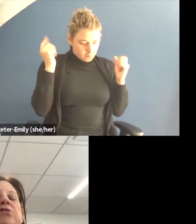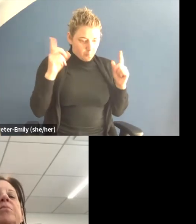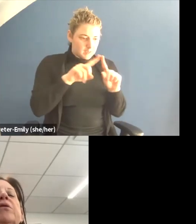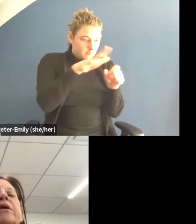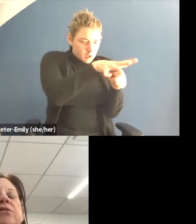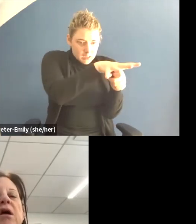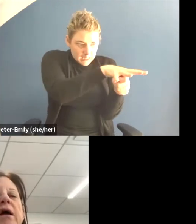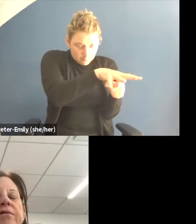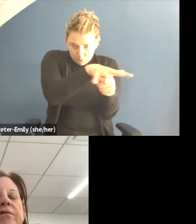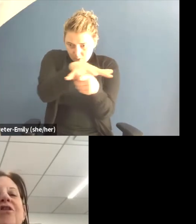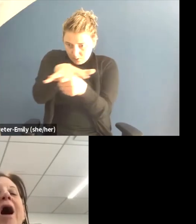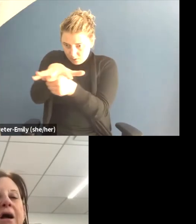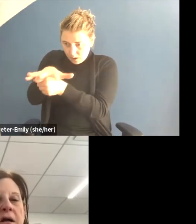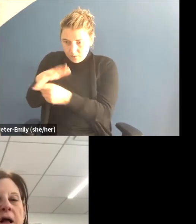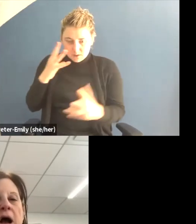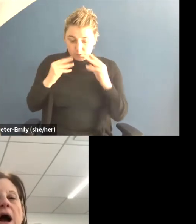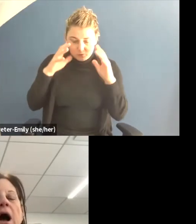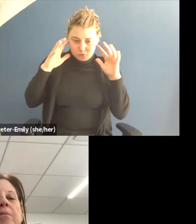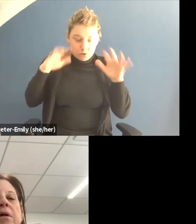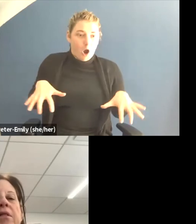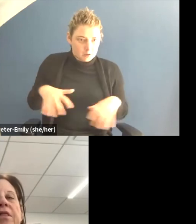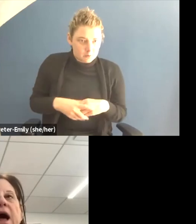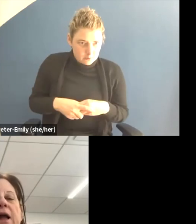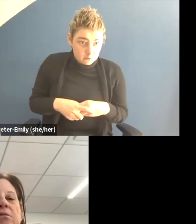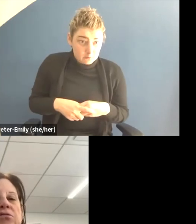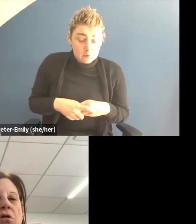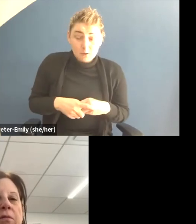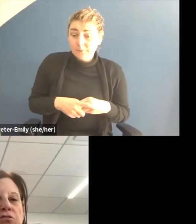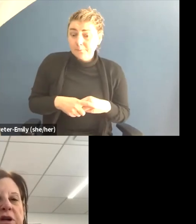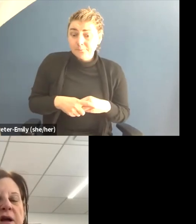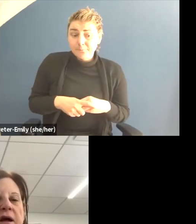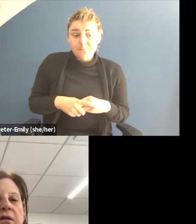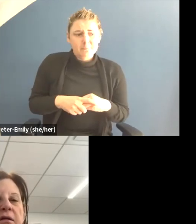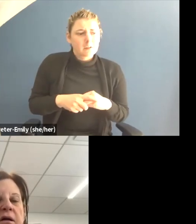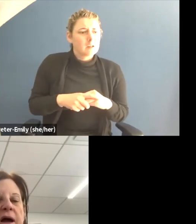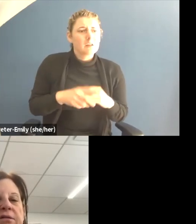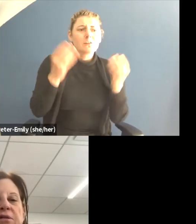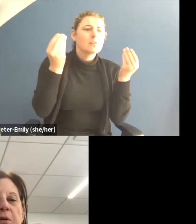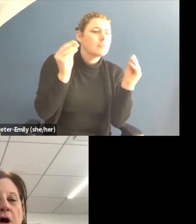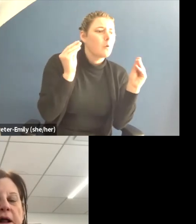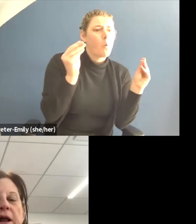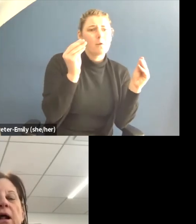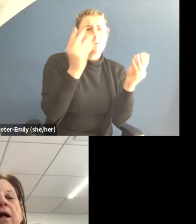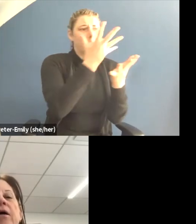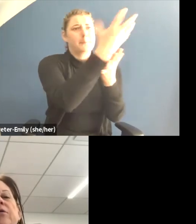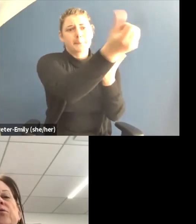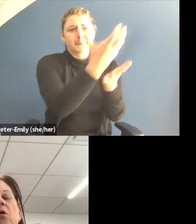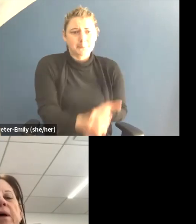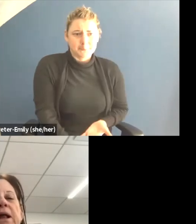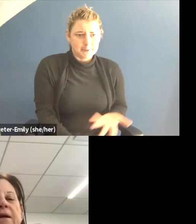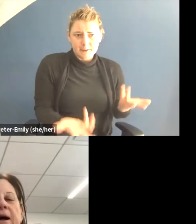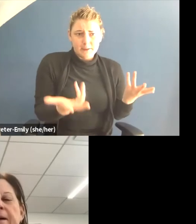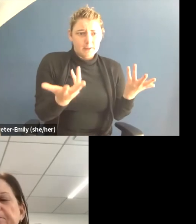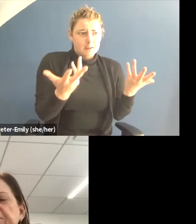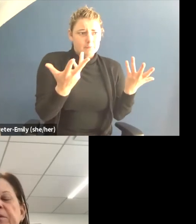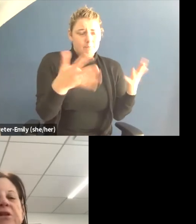have experienced kind of shock, that so much retail has departed. So